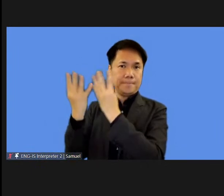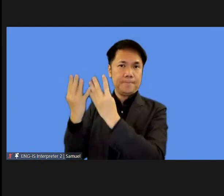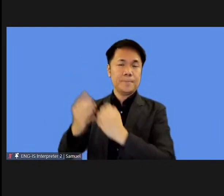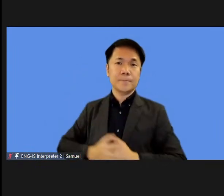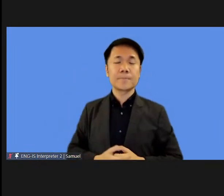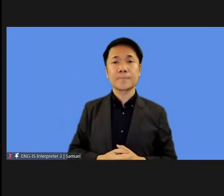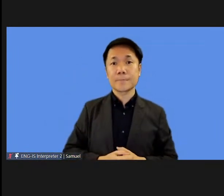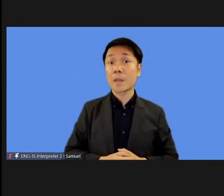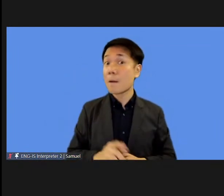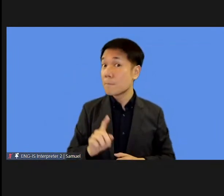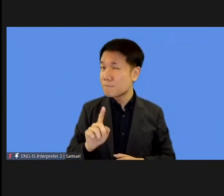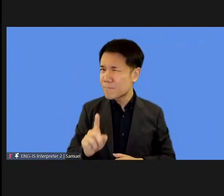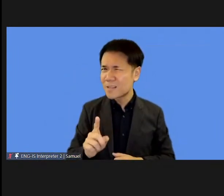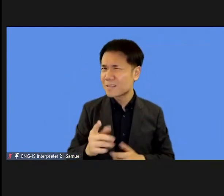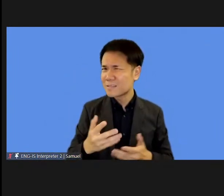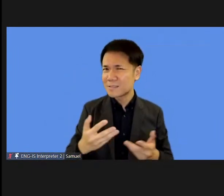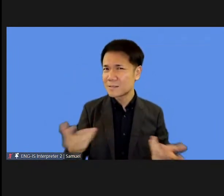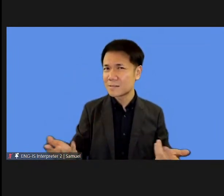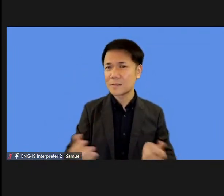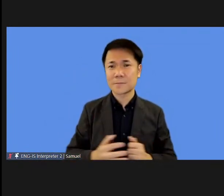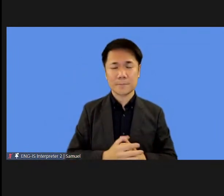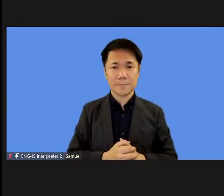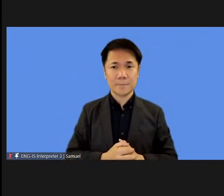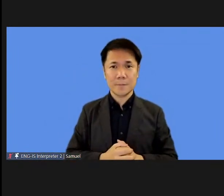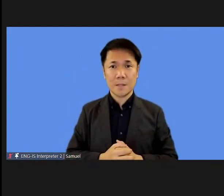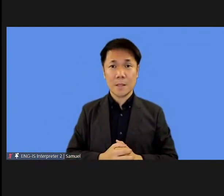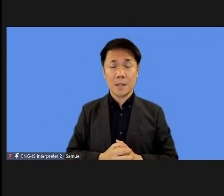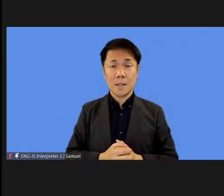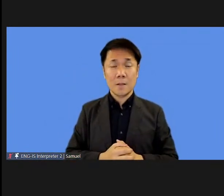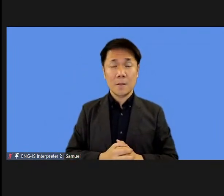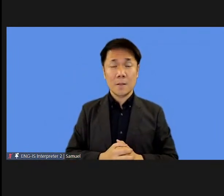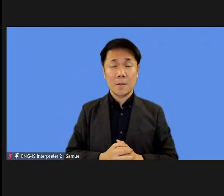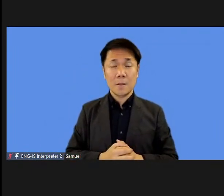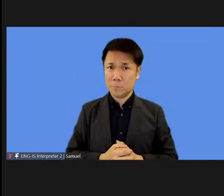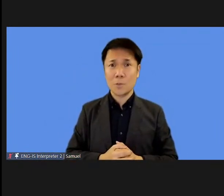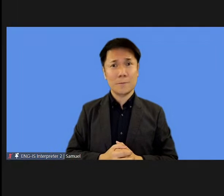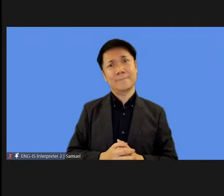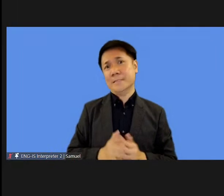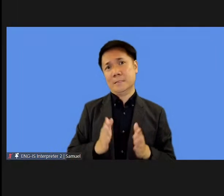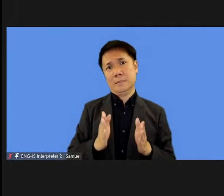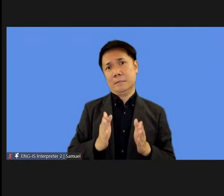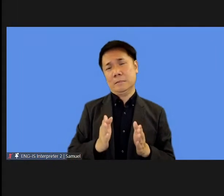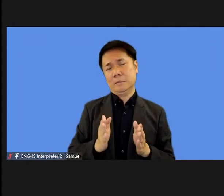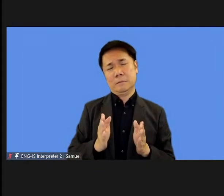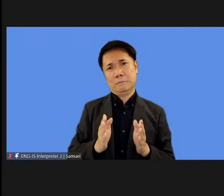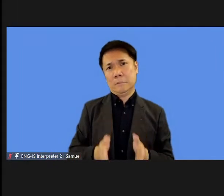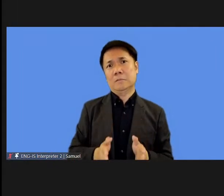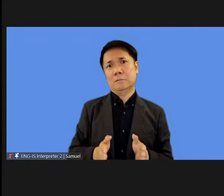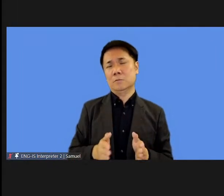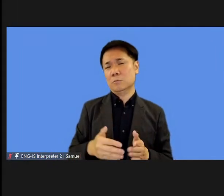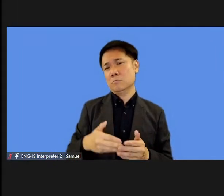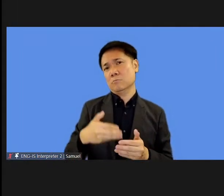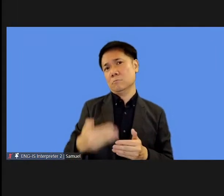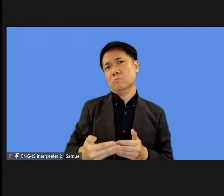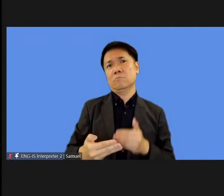still doesn't need to be focused on. A lot needs to be done, especially when it comes to